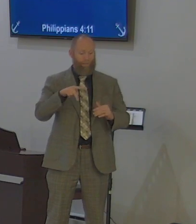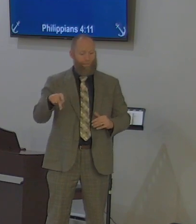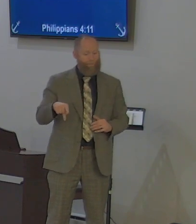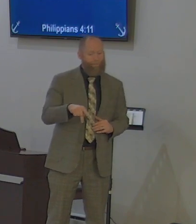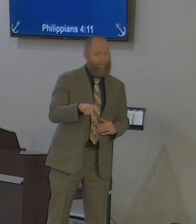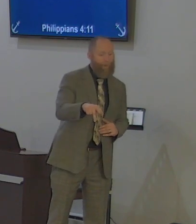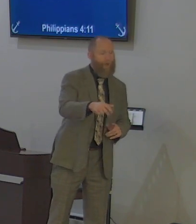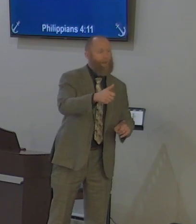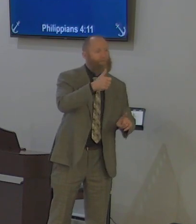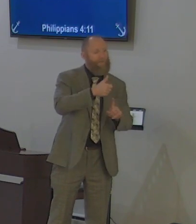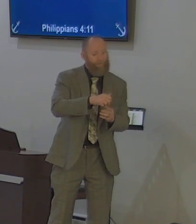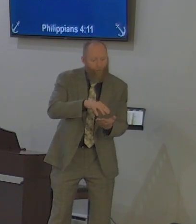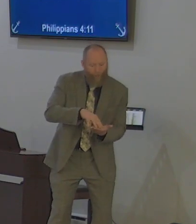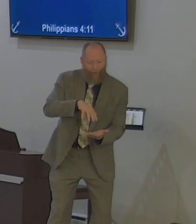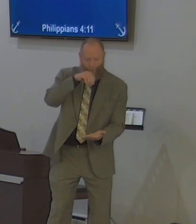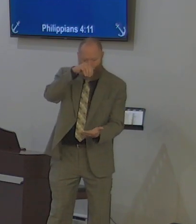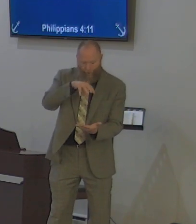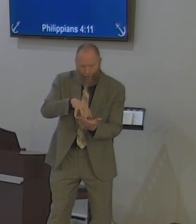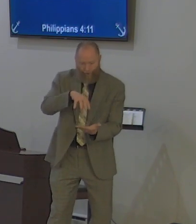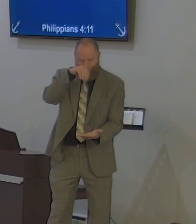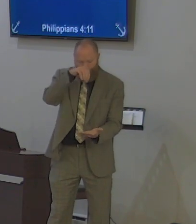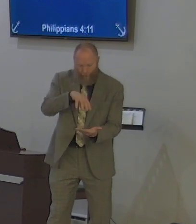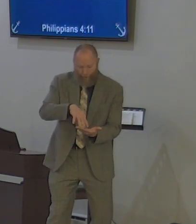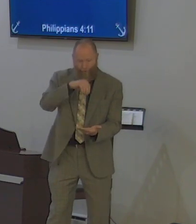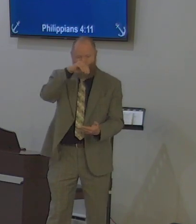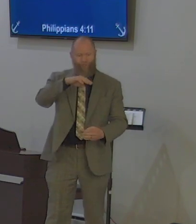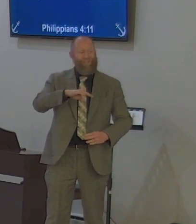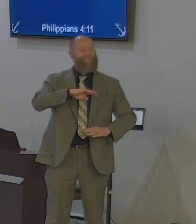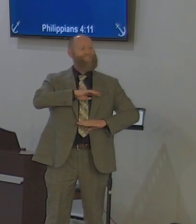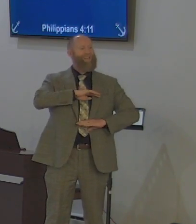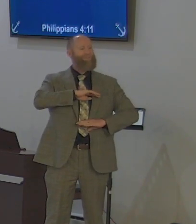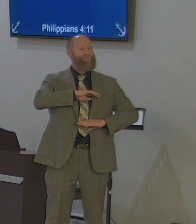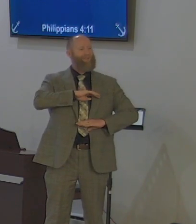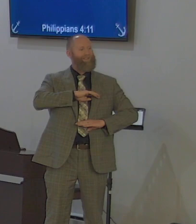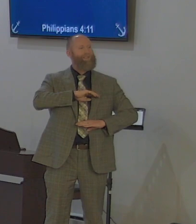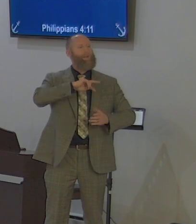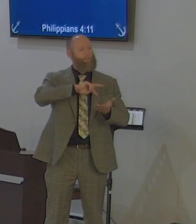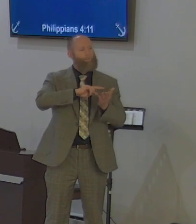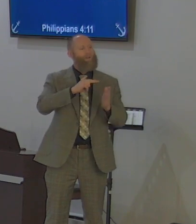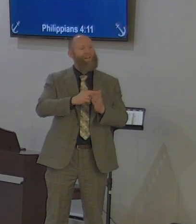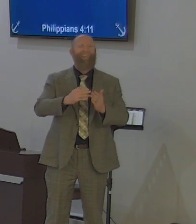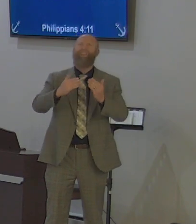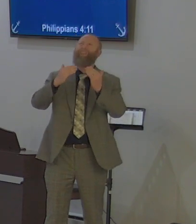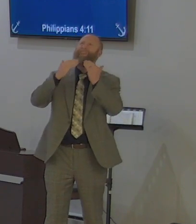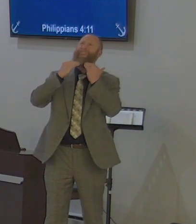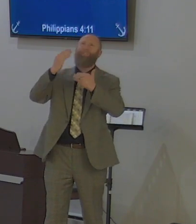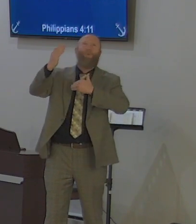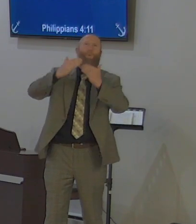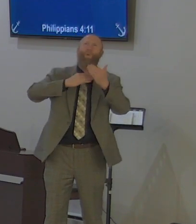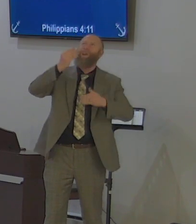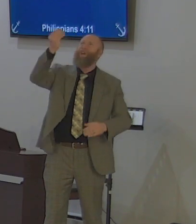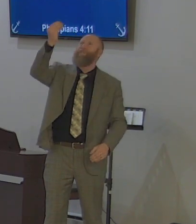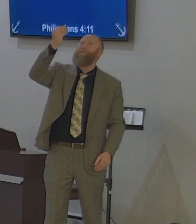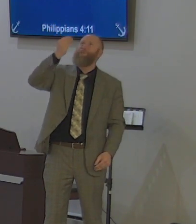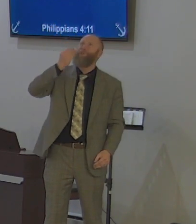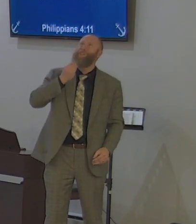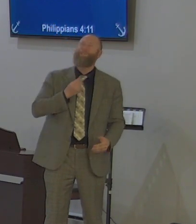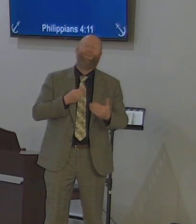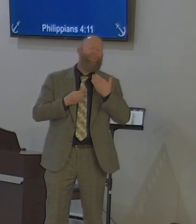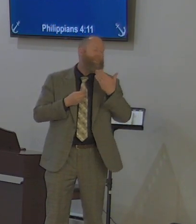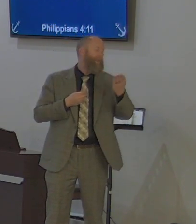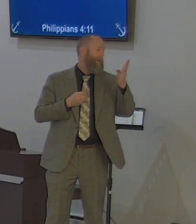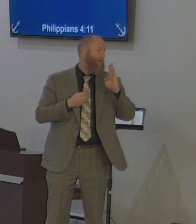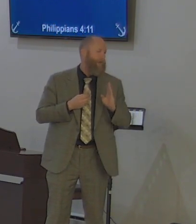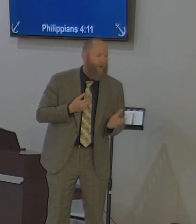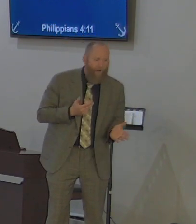with God that he can just be thankful for whatever God gives through whatever means. And he doesn't say that because, I'm going to make it now.